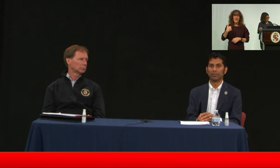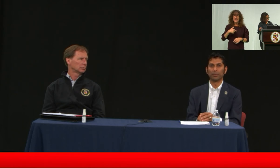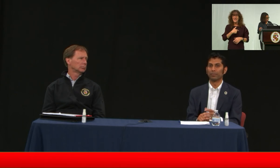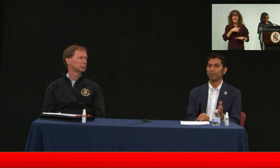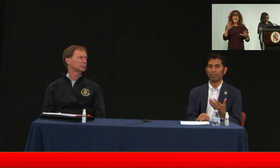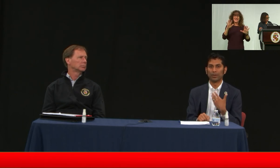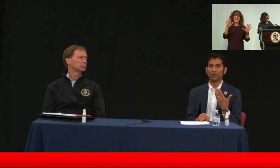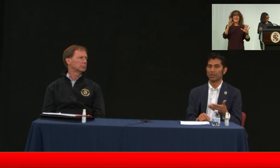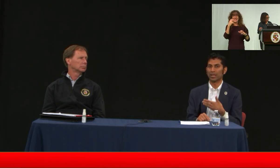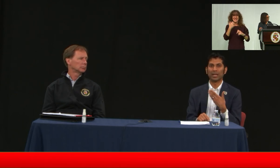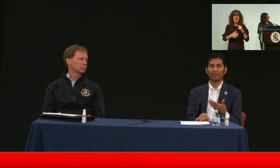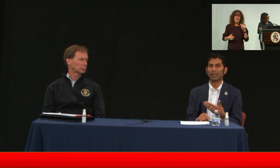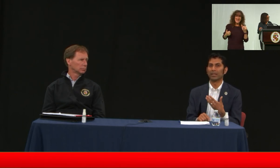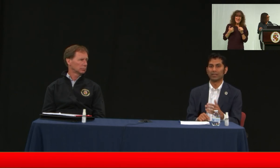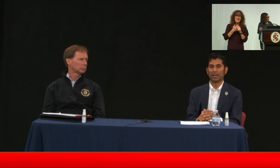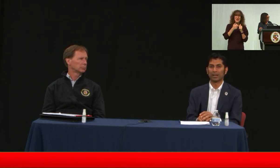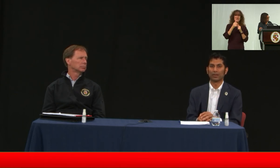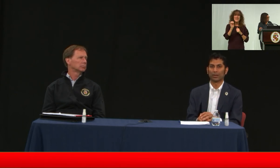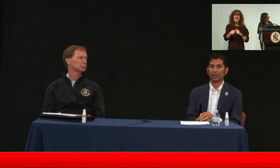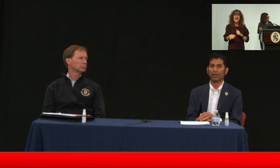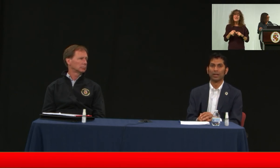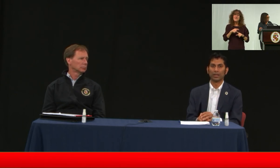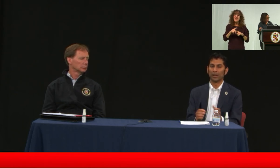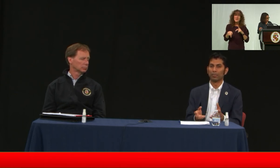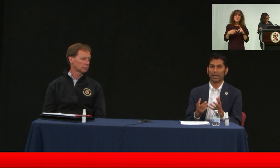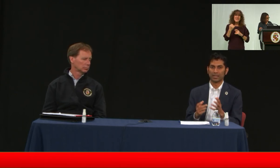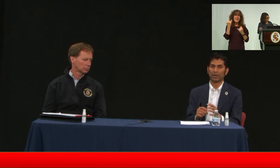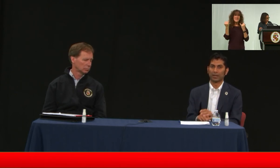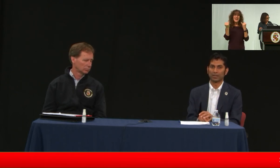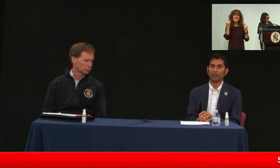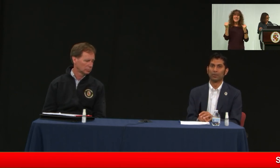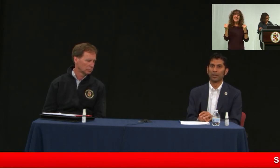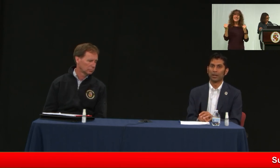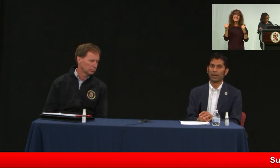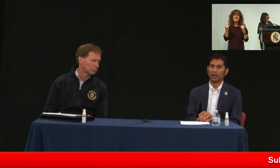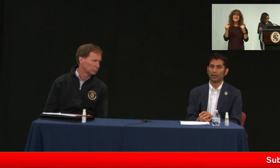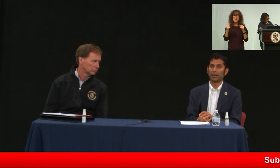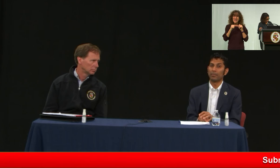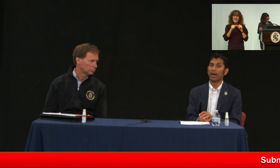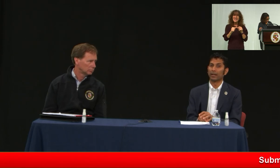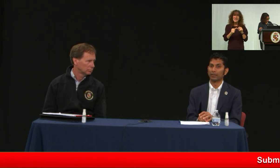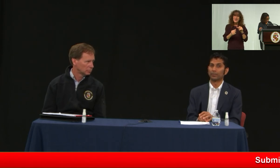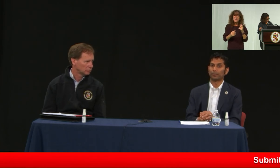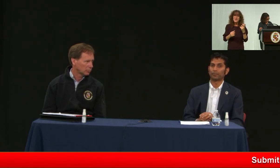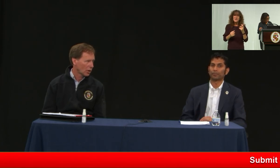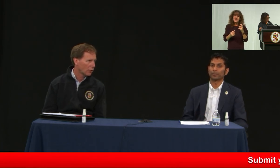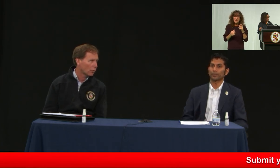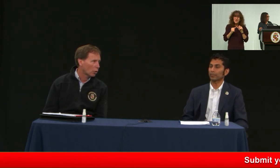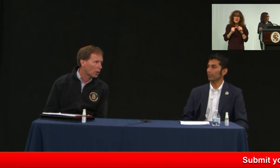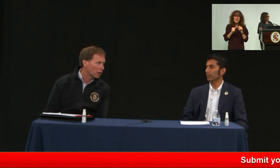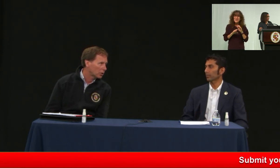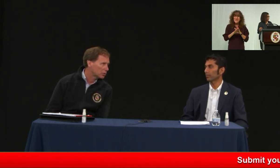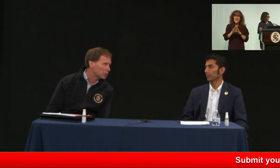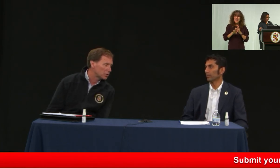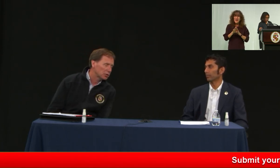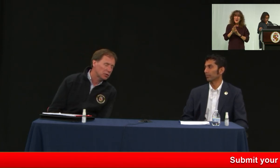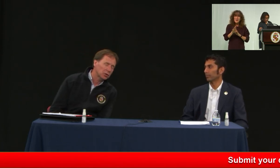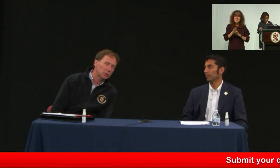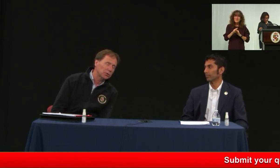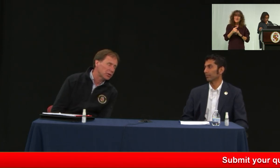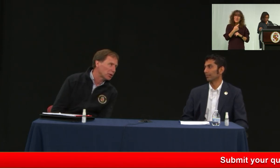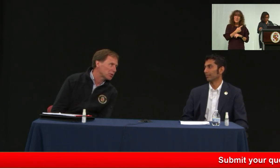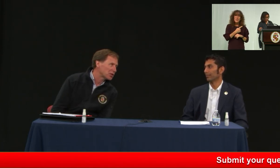keeping up with it. But those are the kind of ideas that I think are going to keep blossoming. So keep at it.